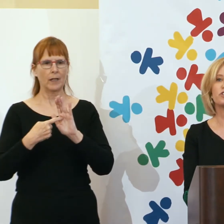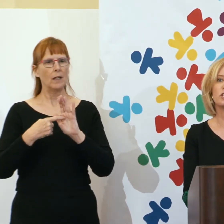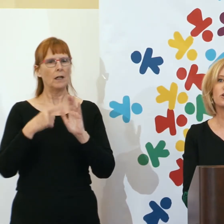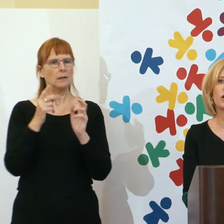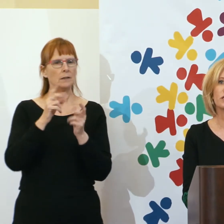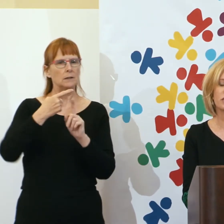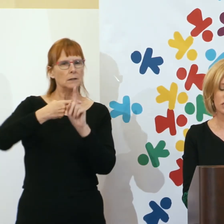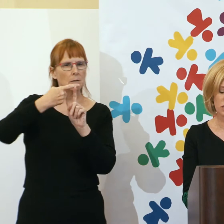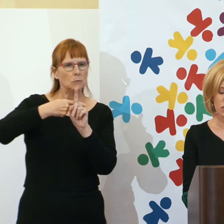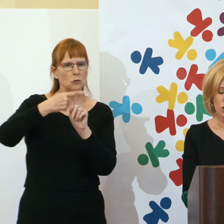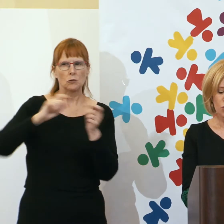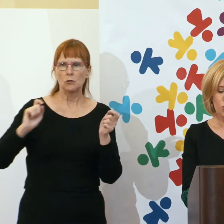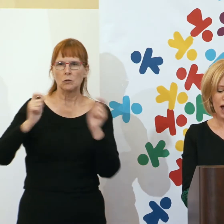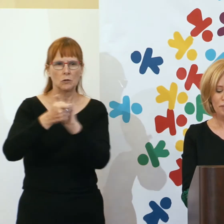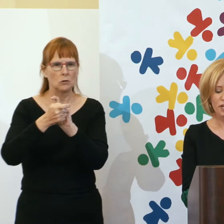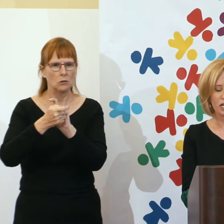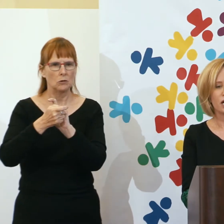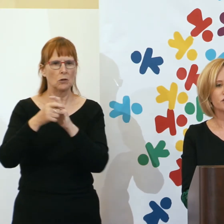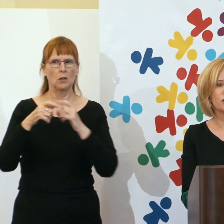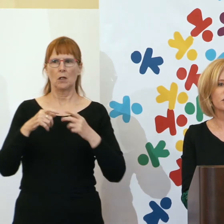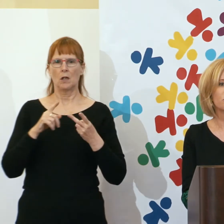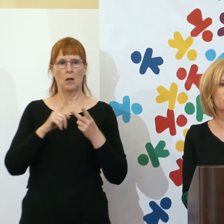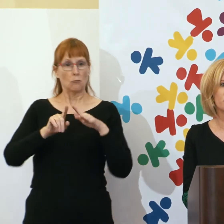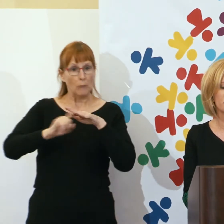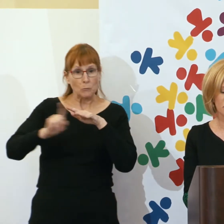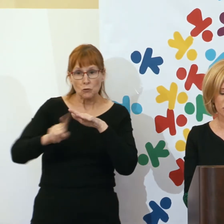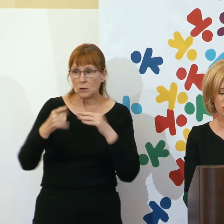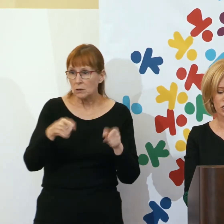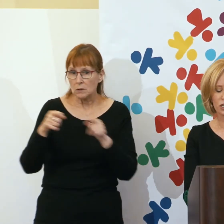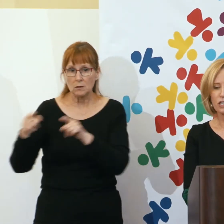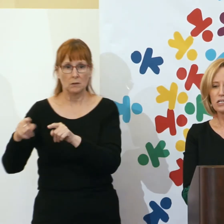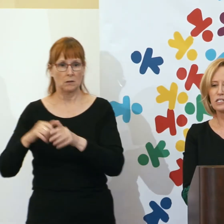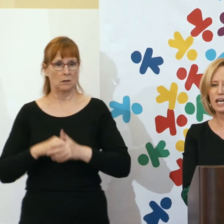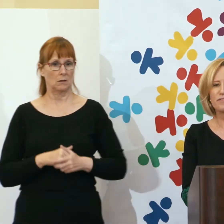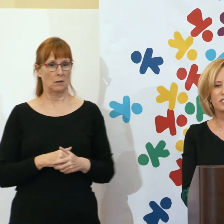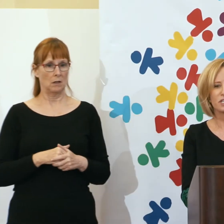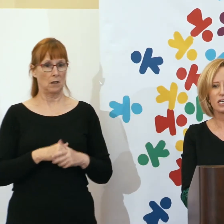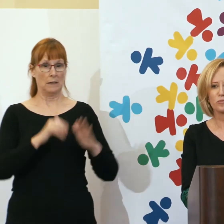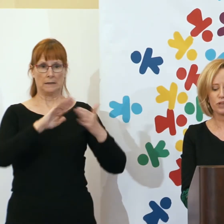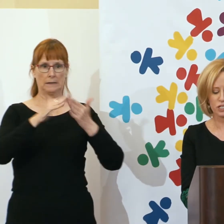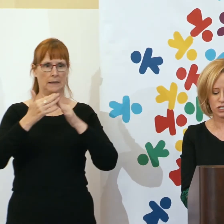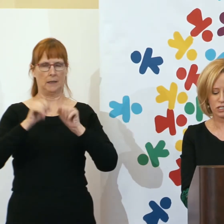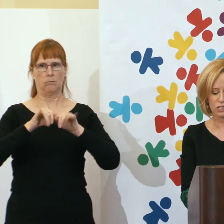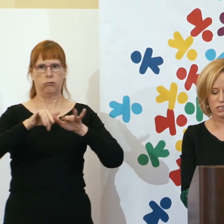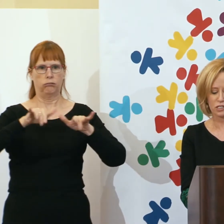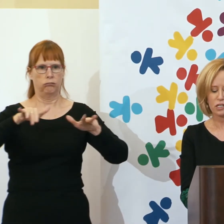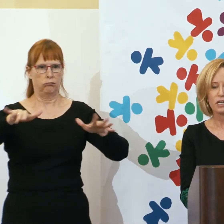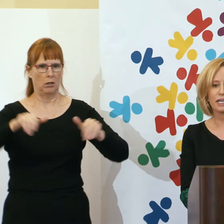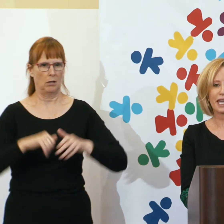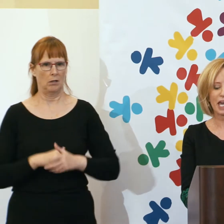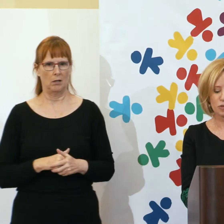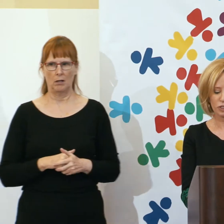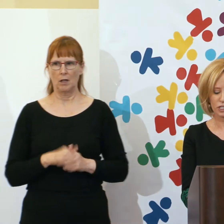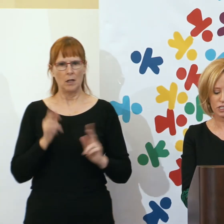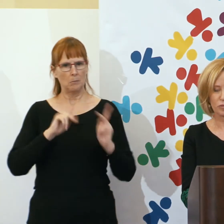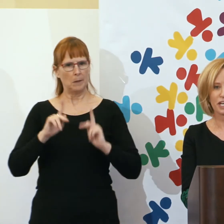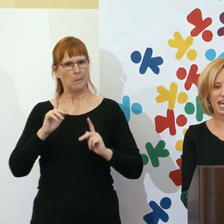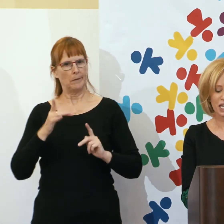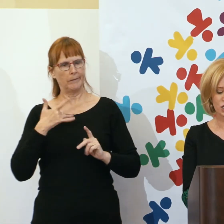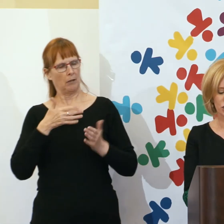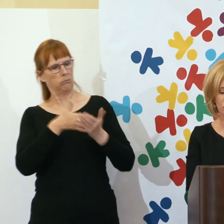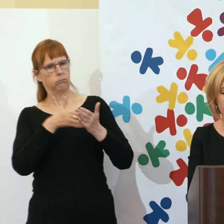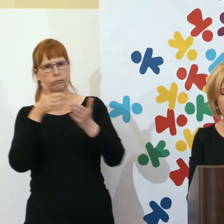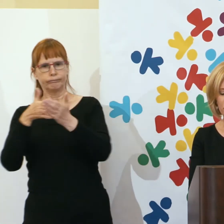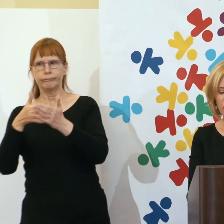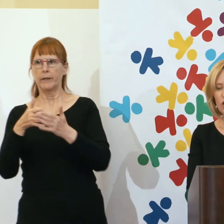the refugee crisis, rapid unchecked urbanization, devastating prejudices like ableism